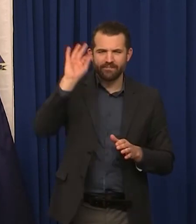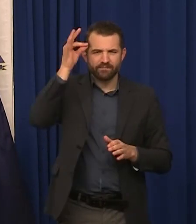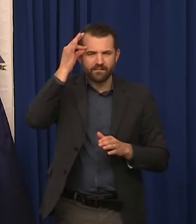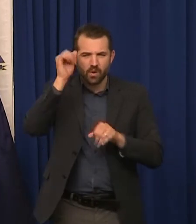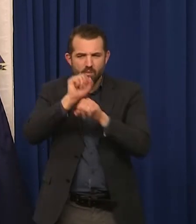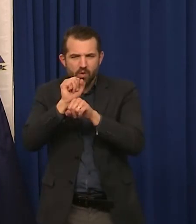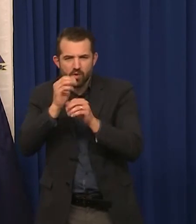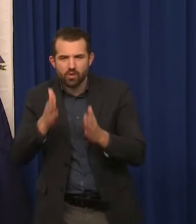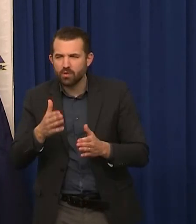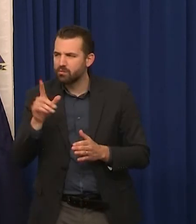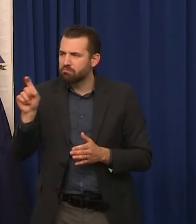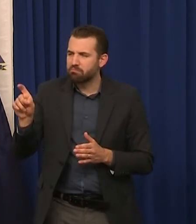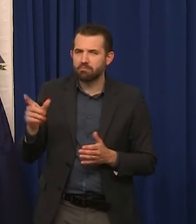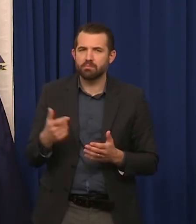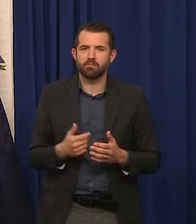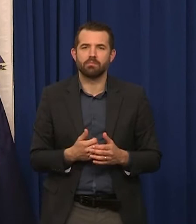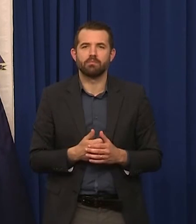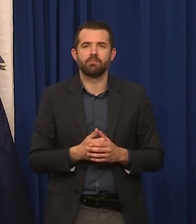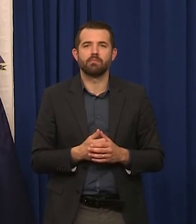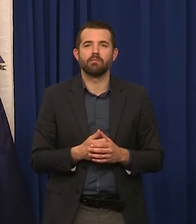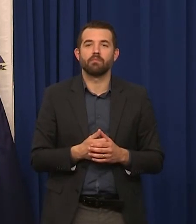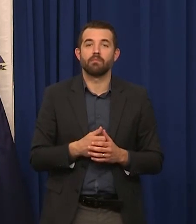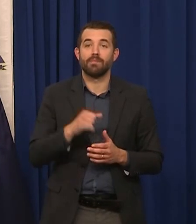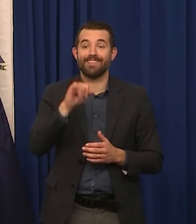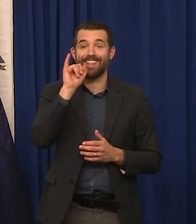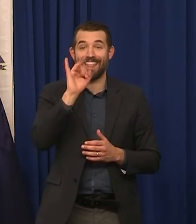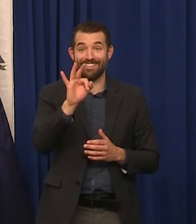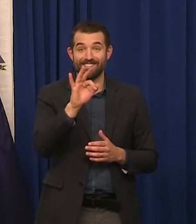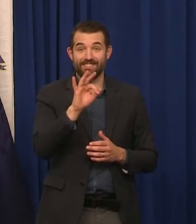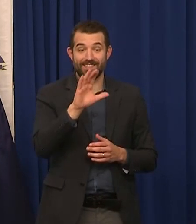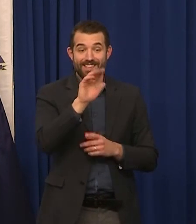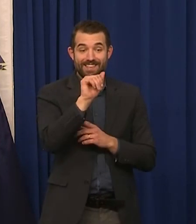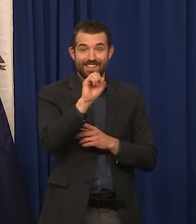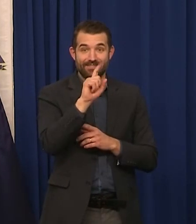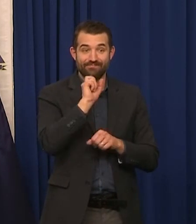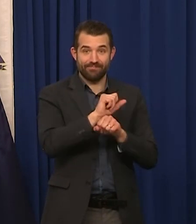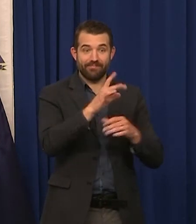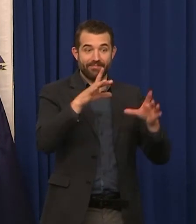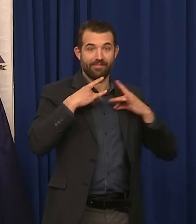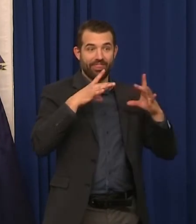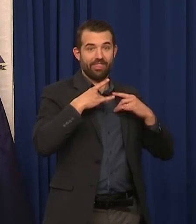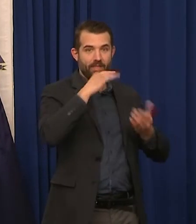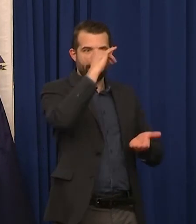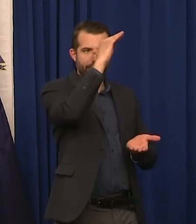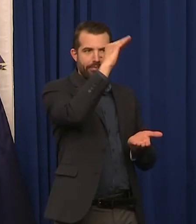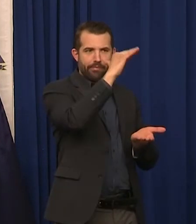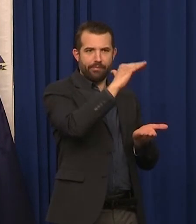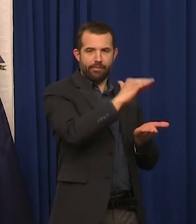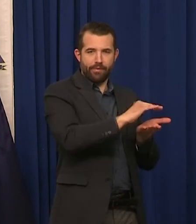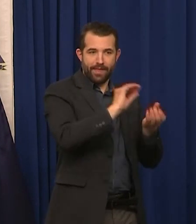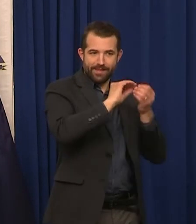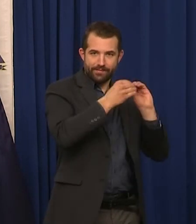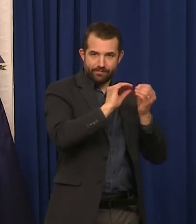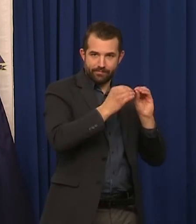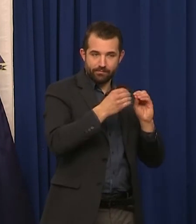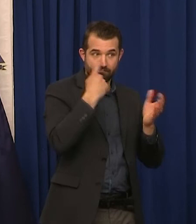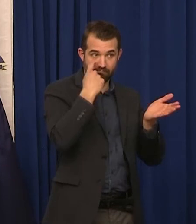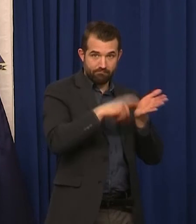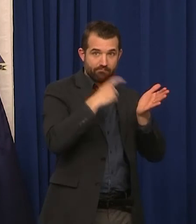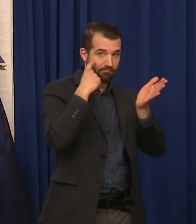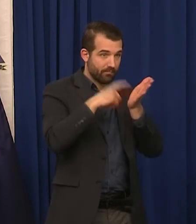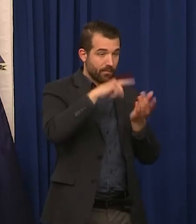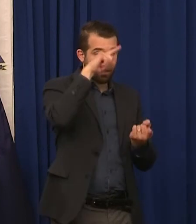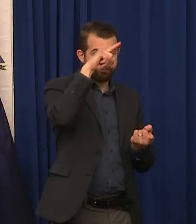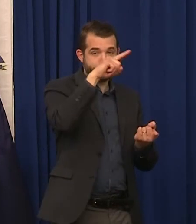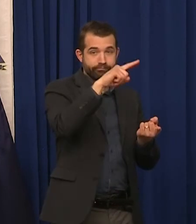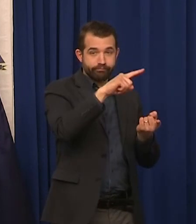go down, yes. In the event that we started seeing a decline in cases over a sustained period of time, then